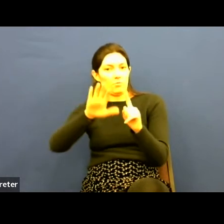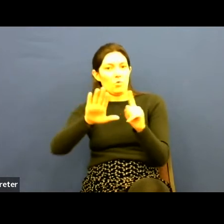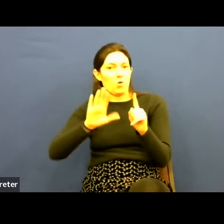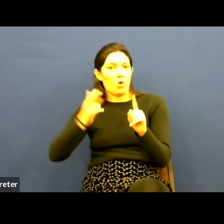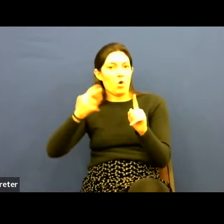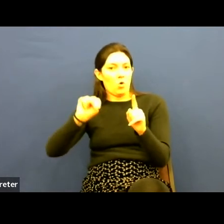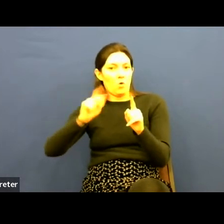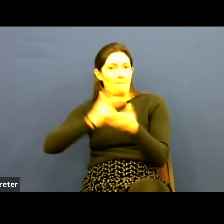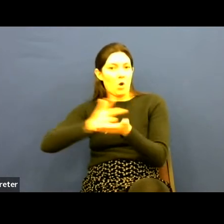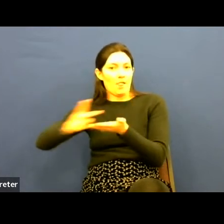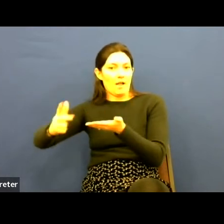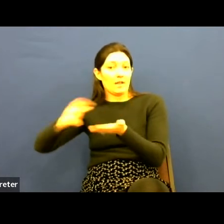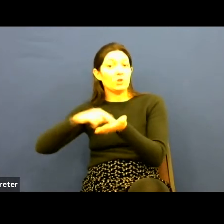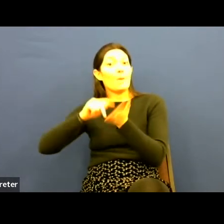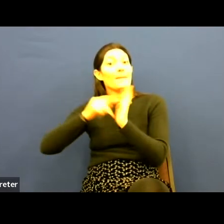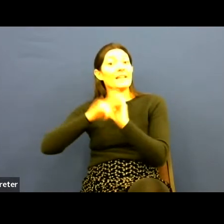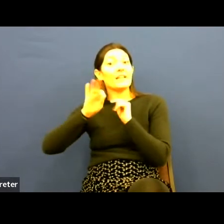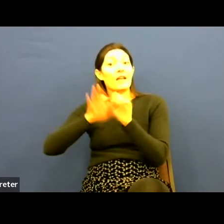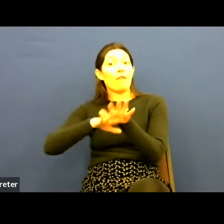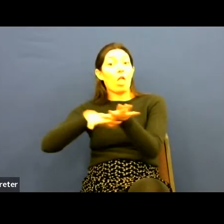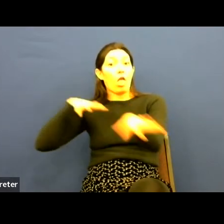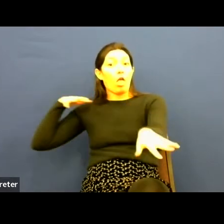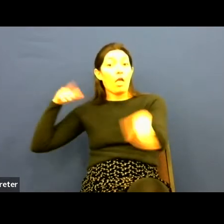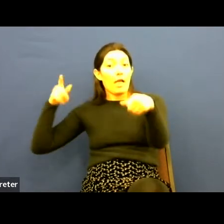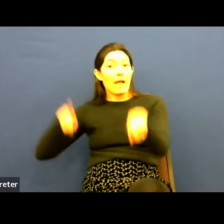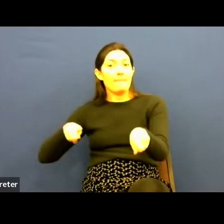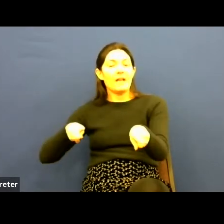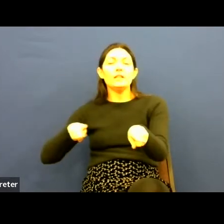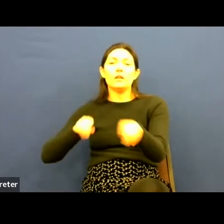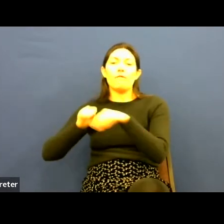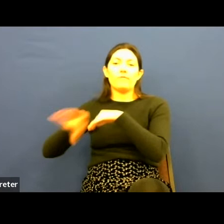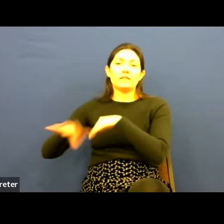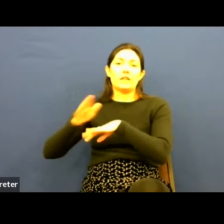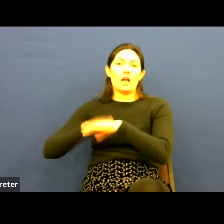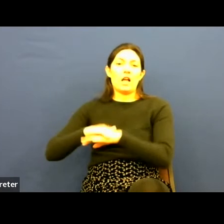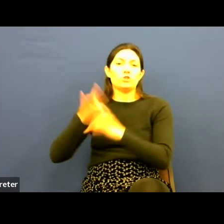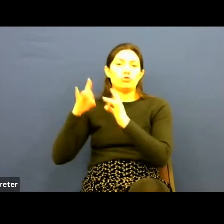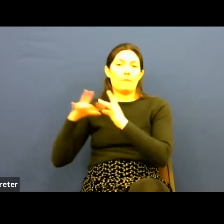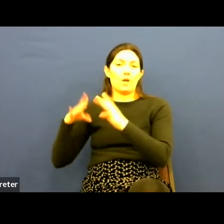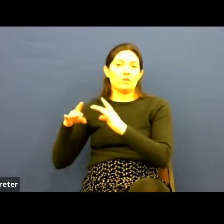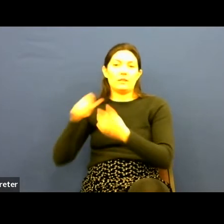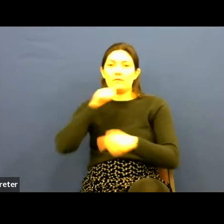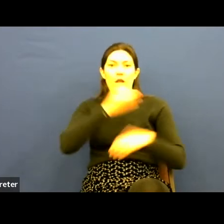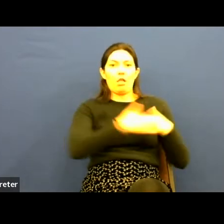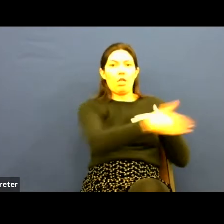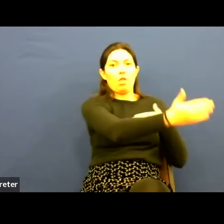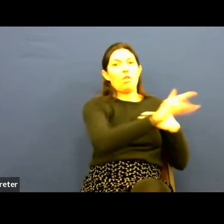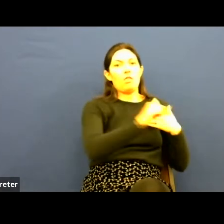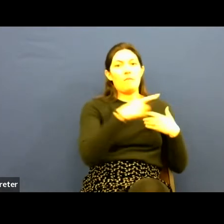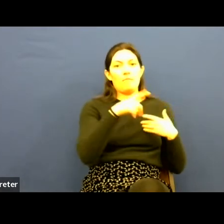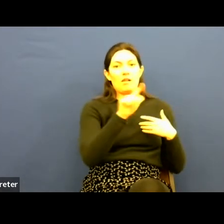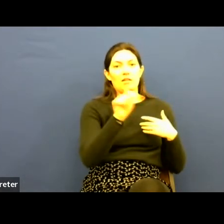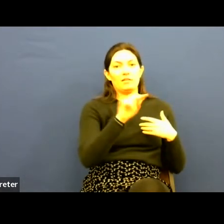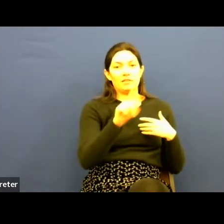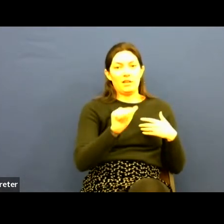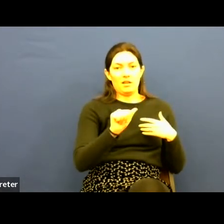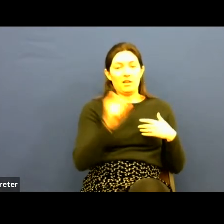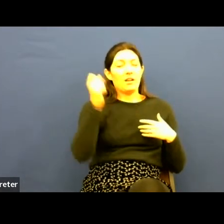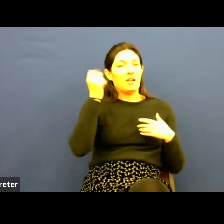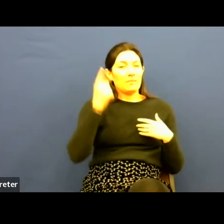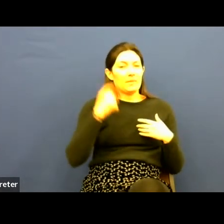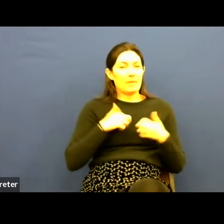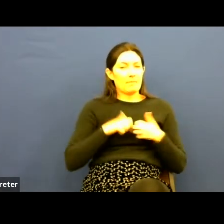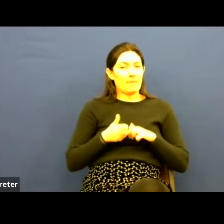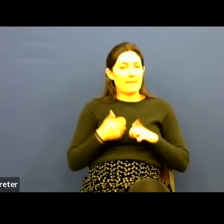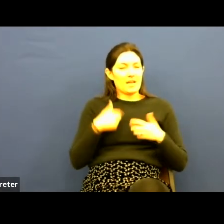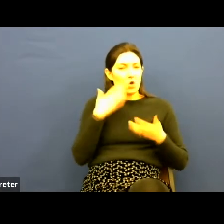lot. So that way, if it spills over, it's affecting Starbucks parking and not the rest of the plaza. The only issue with that is I